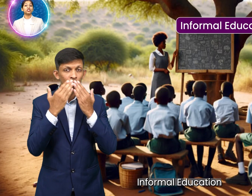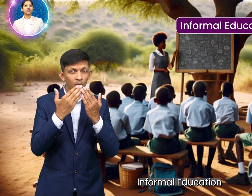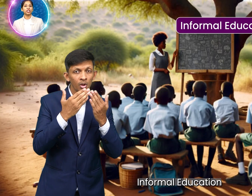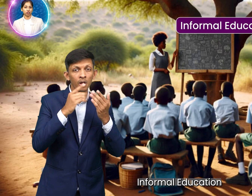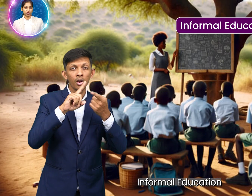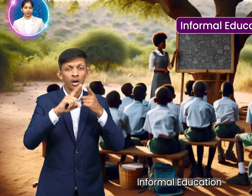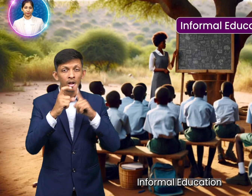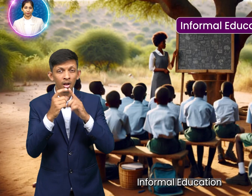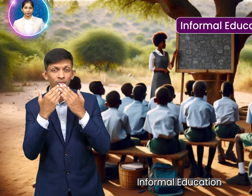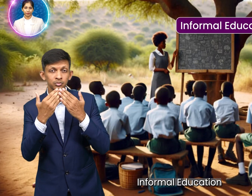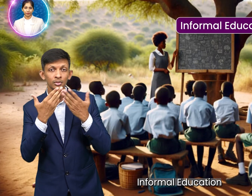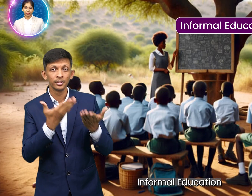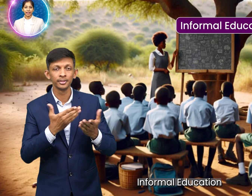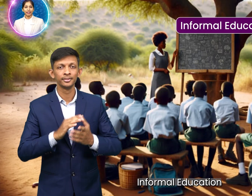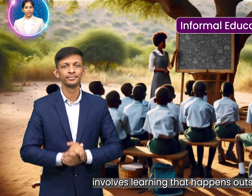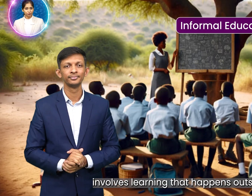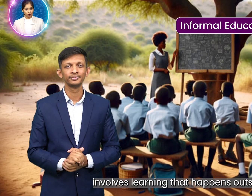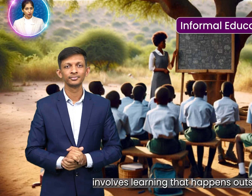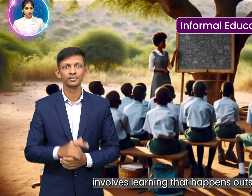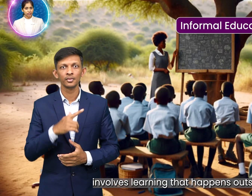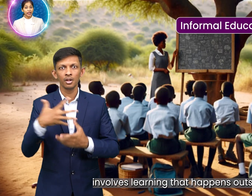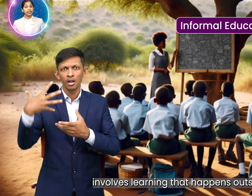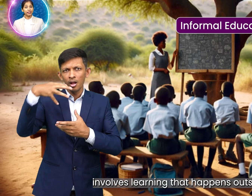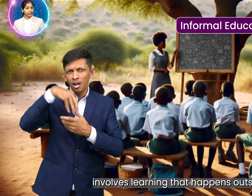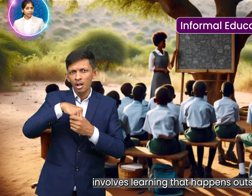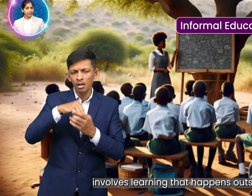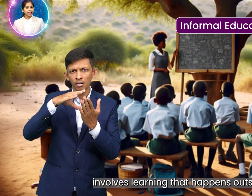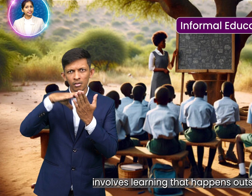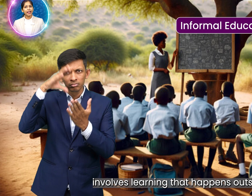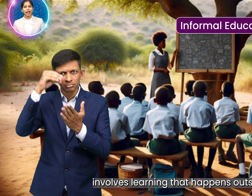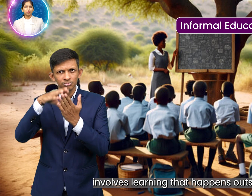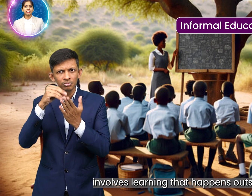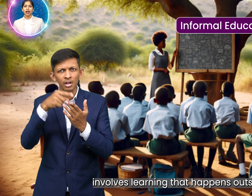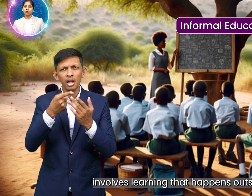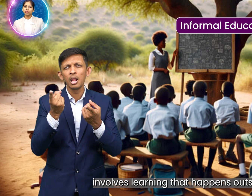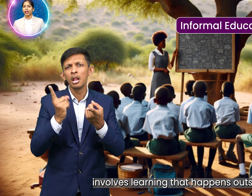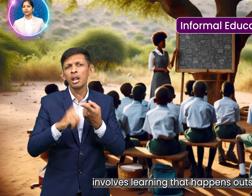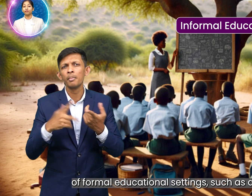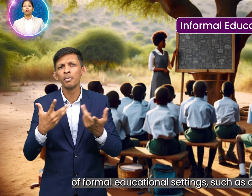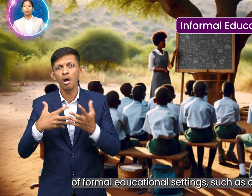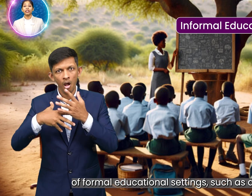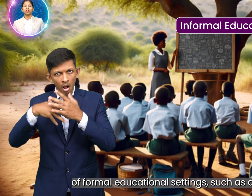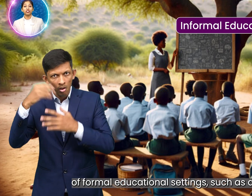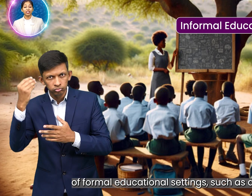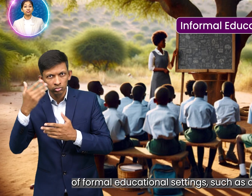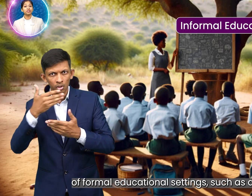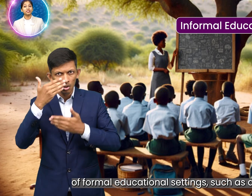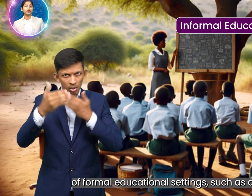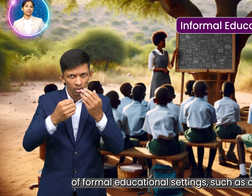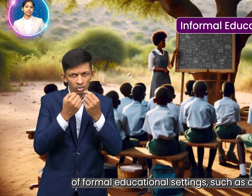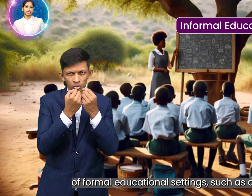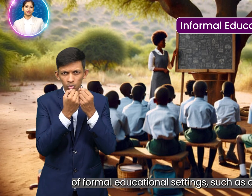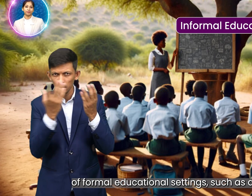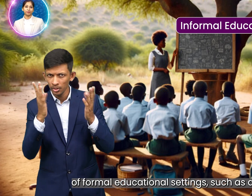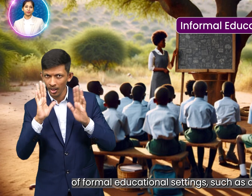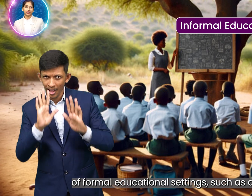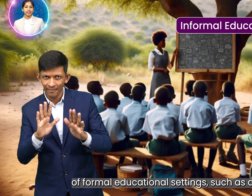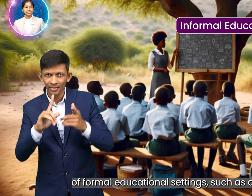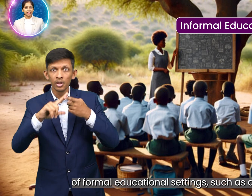Informal education involves learning that happens outside of formal educational